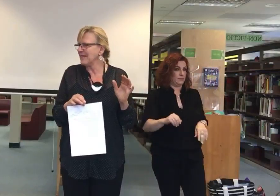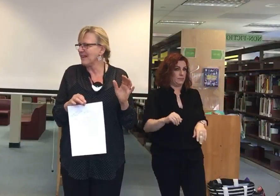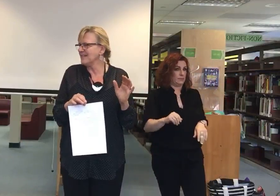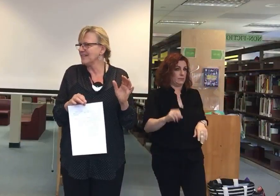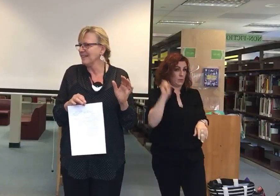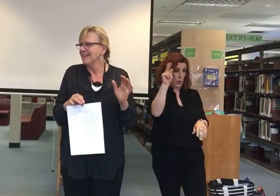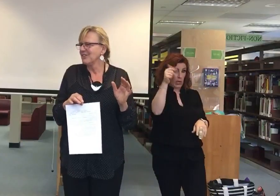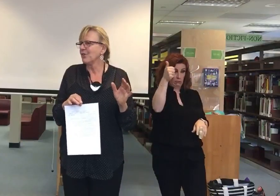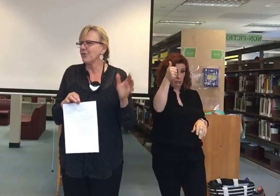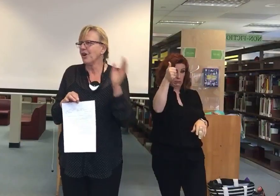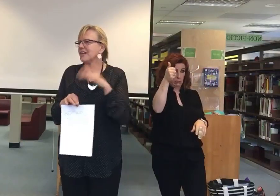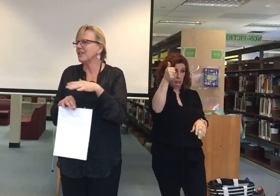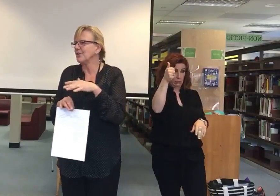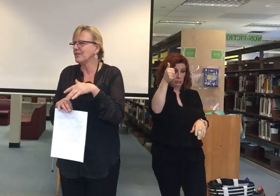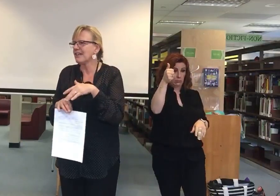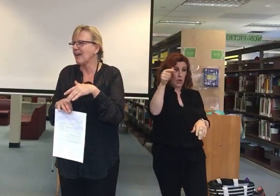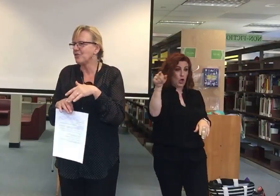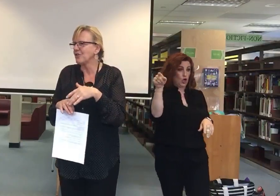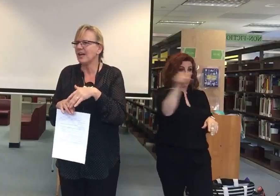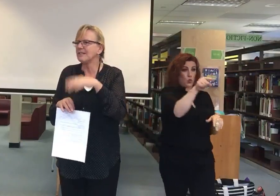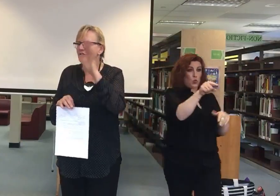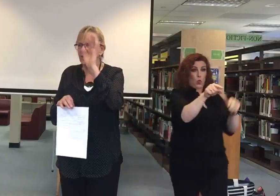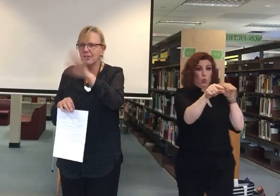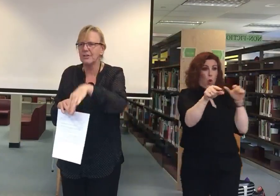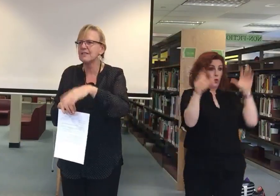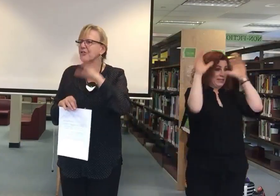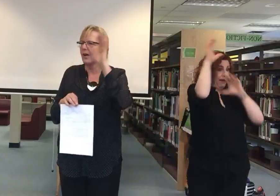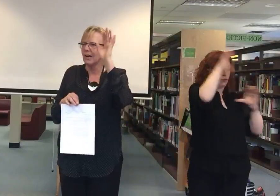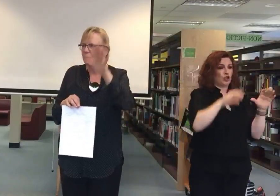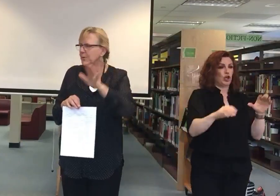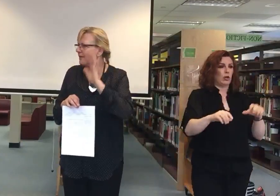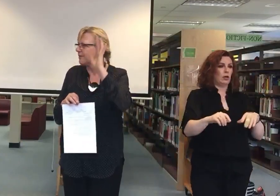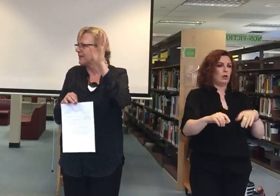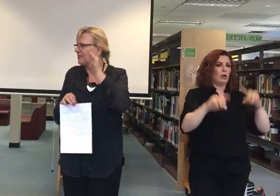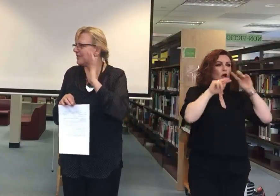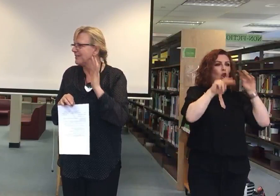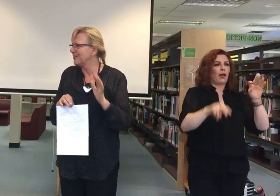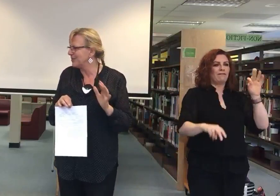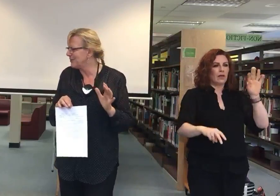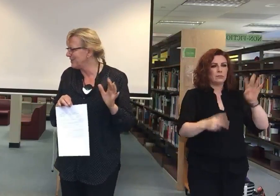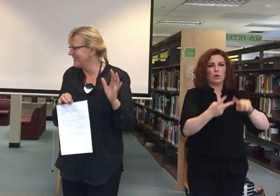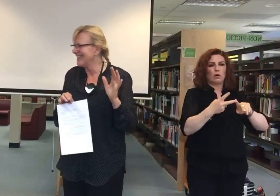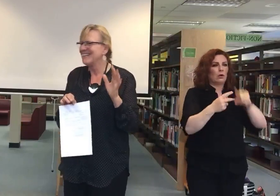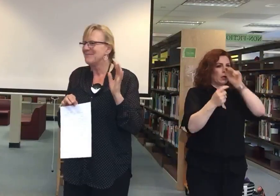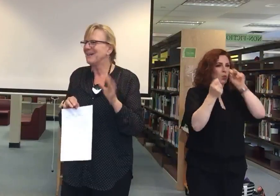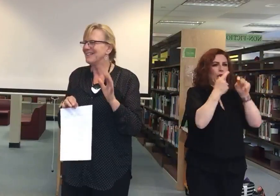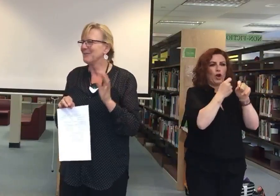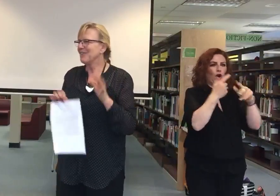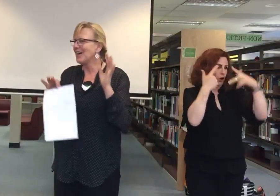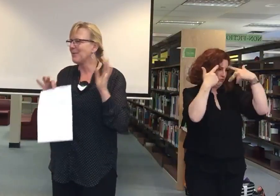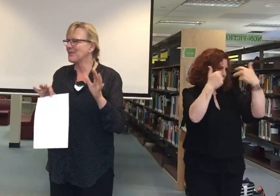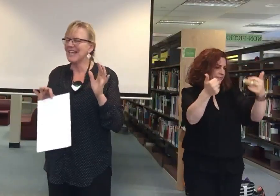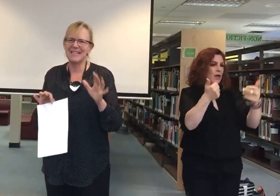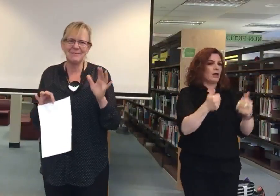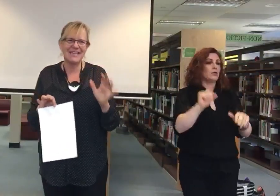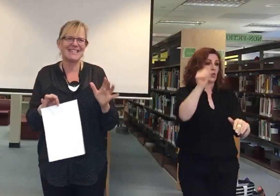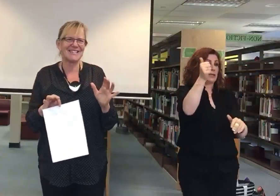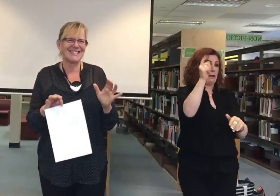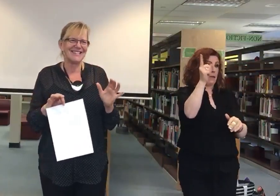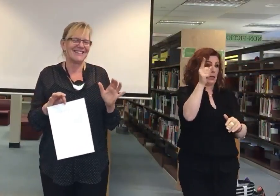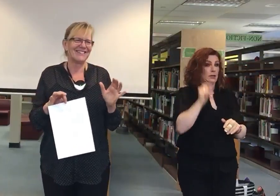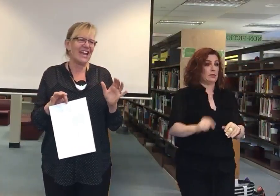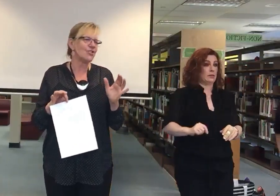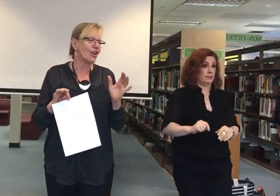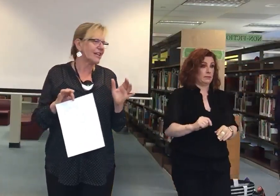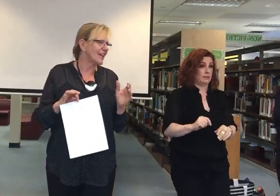that kind of make sense? So if you're not gonna do the scavenger hunt, check your Instagram or whatever else you need to do. So we've got about 10